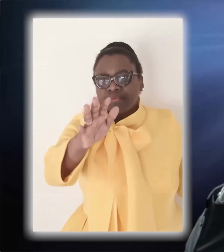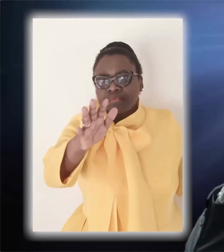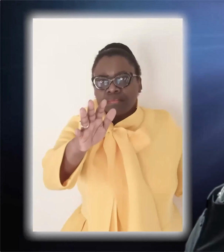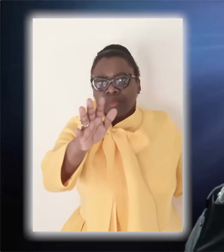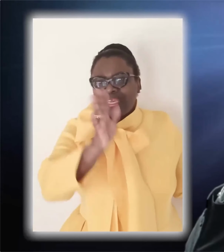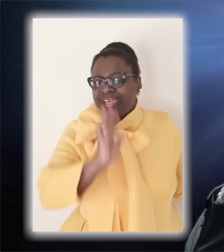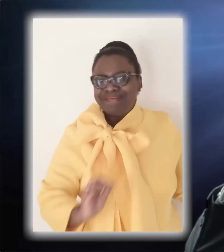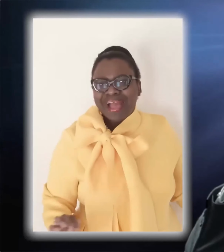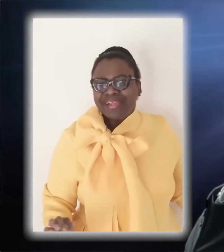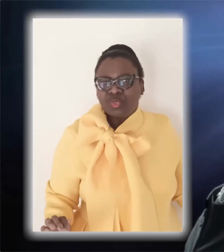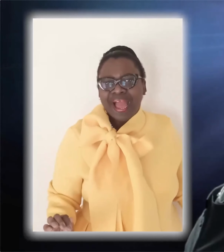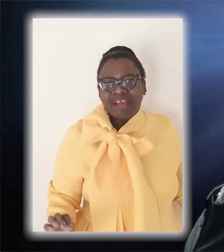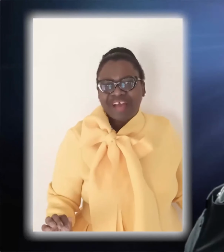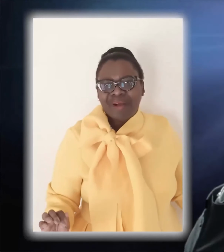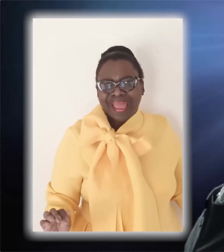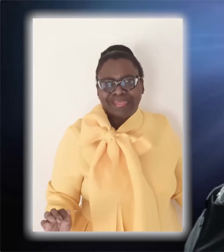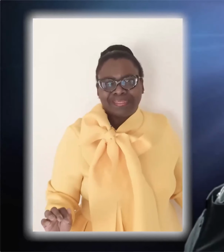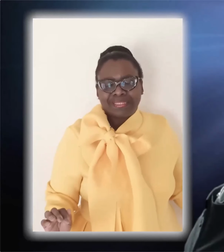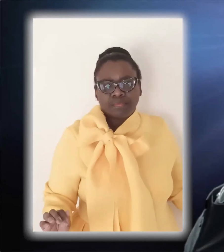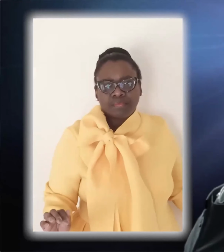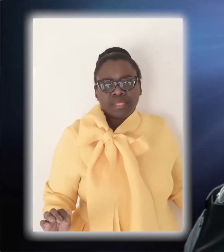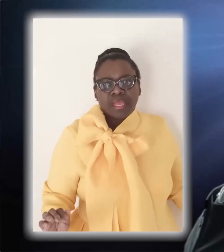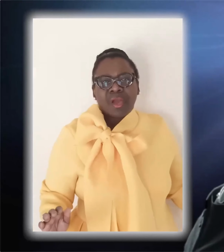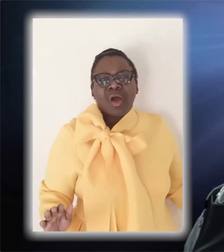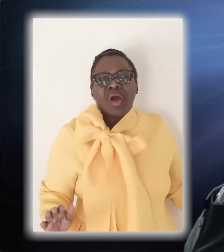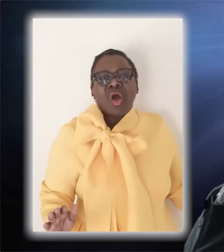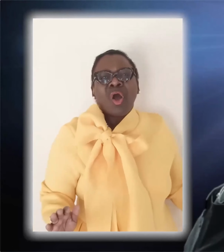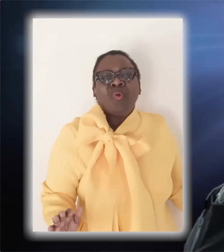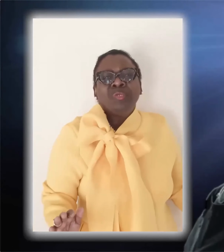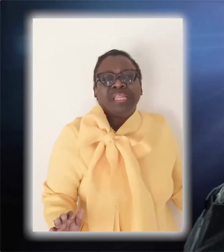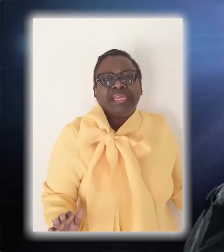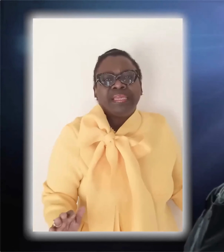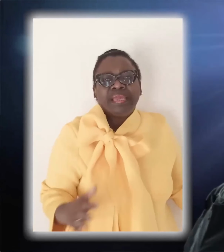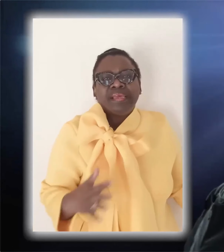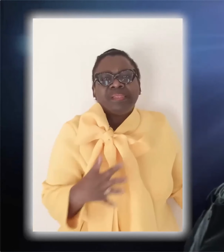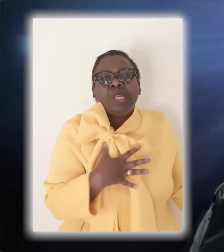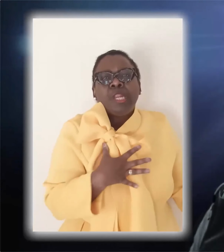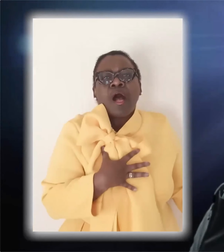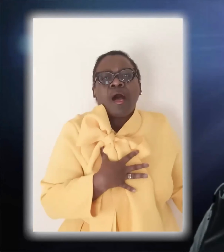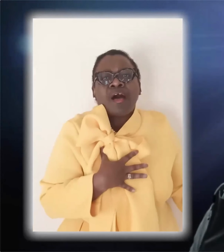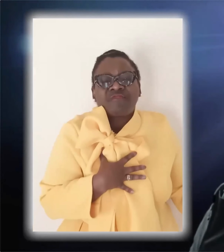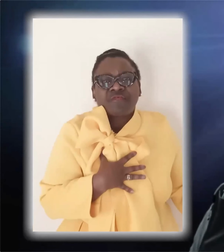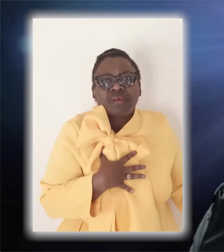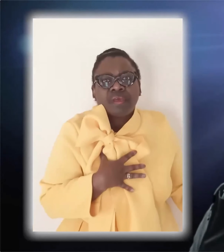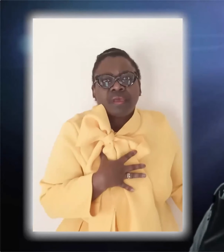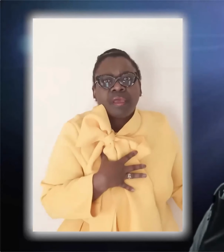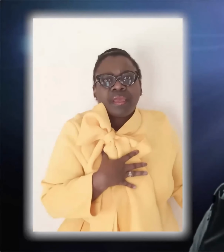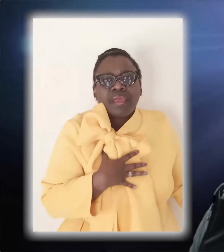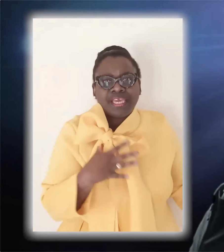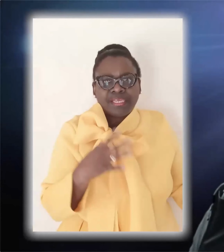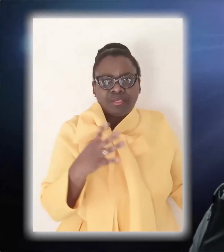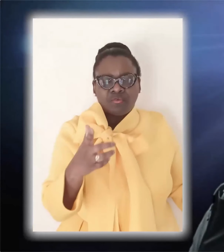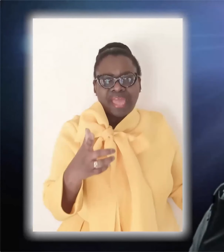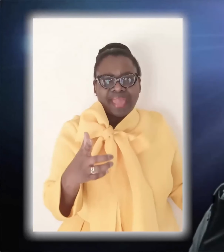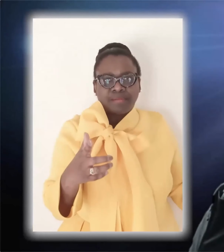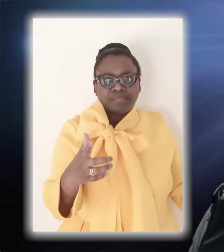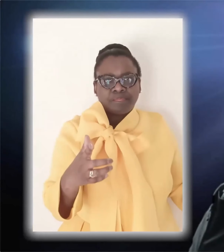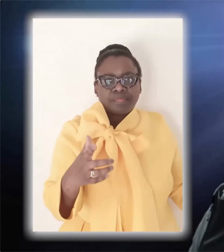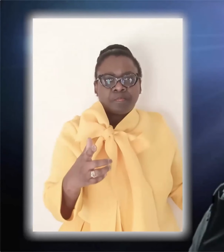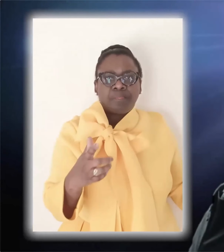Hate cannot drive out hate. Only love can do